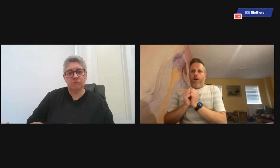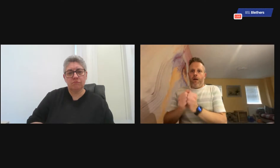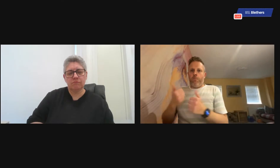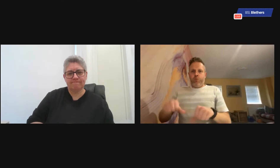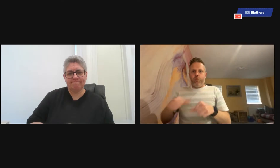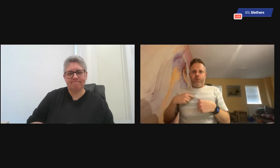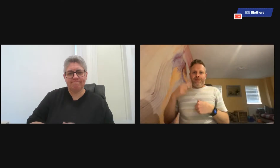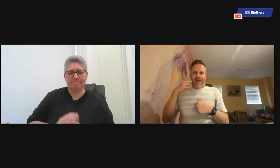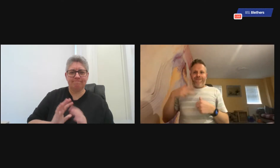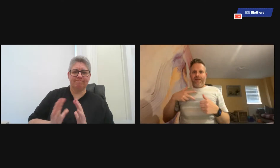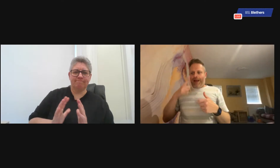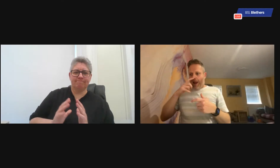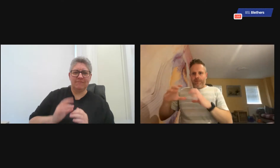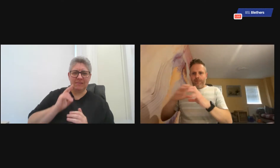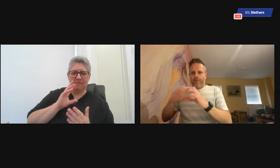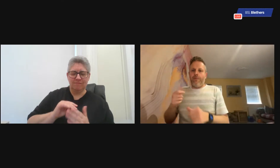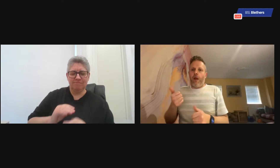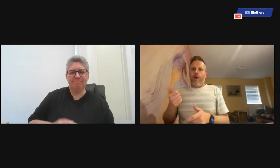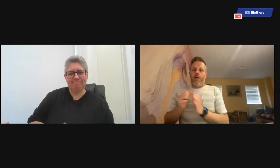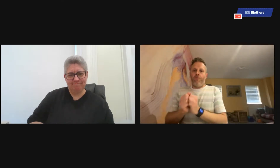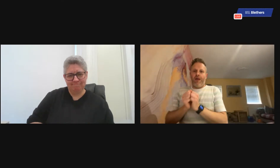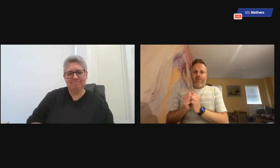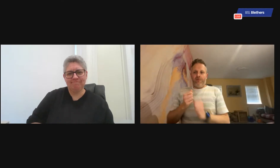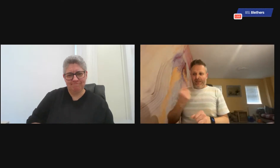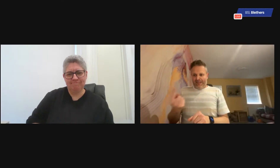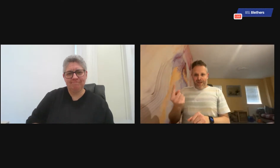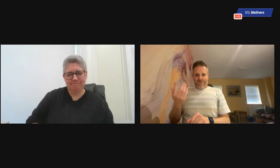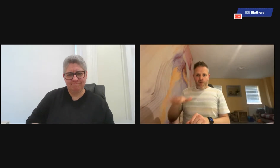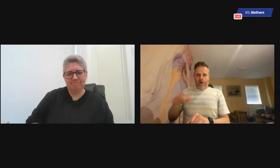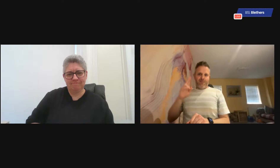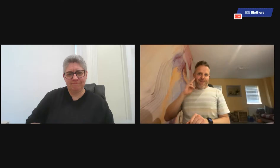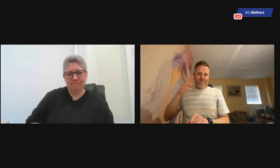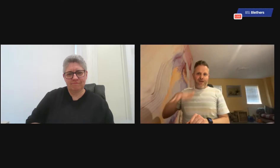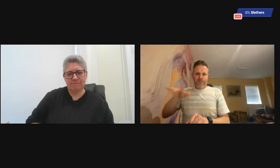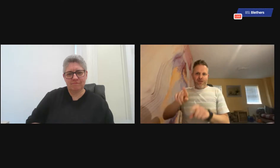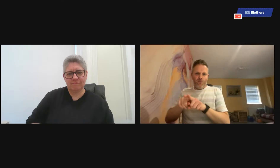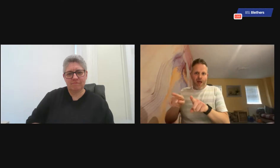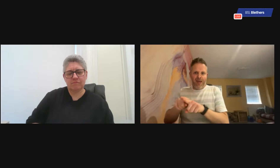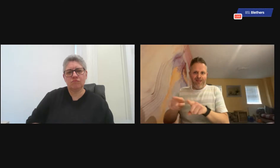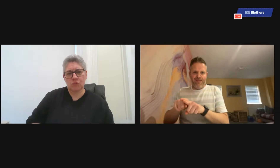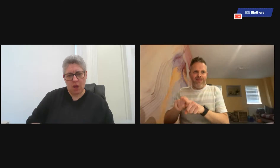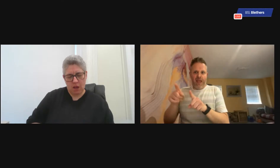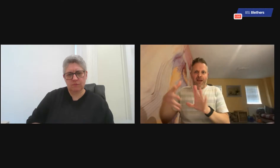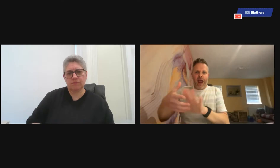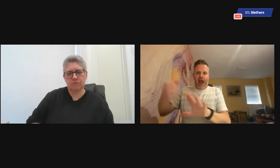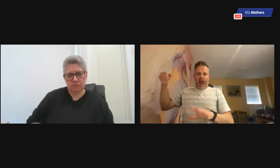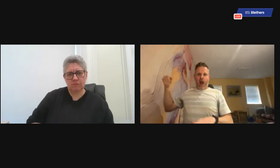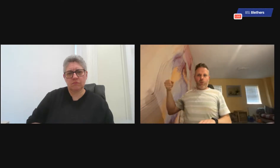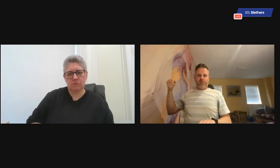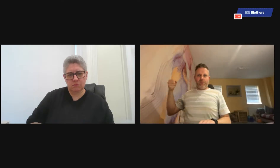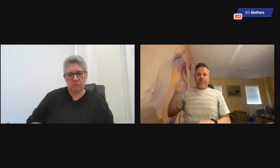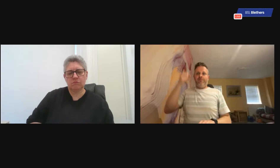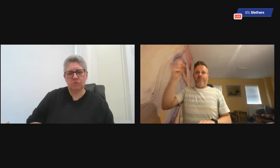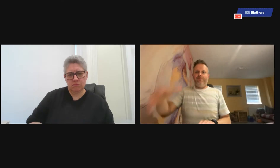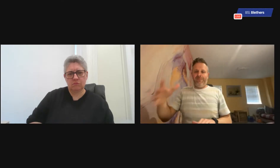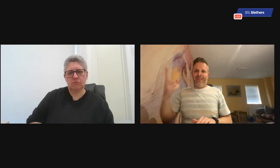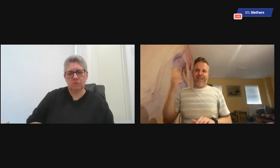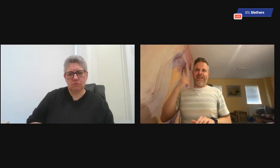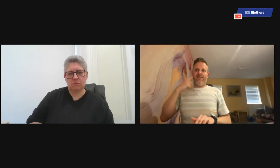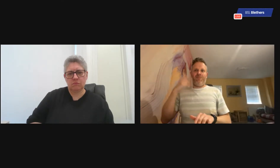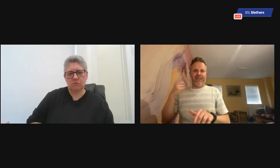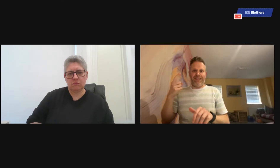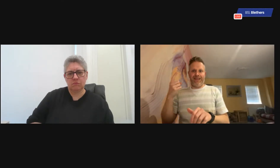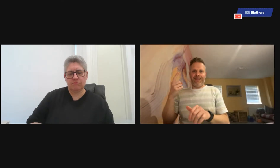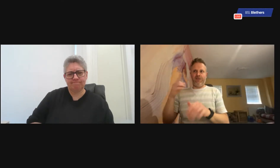lonely. So Yeah. having them come into my home and having that communication, that shared culture is obviously lovely.